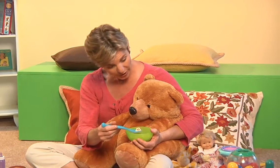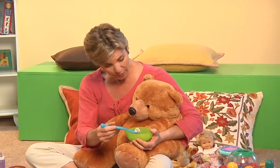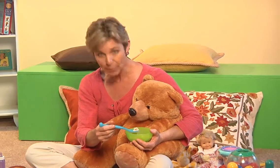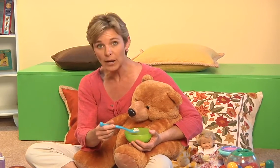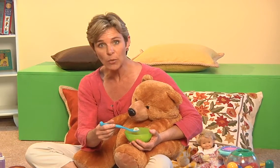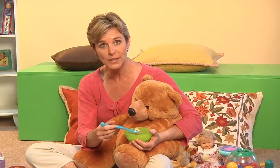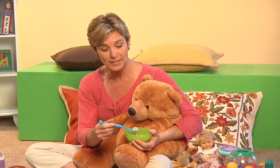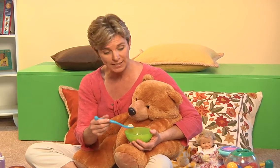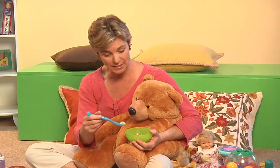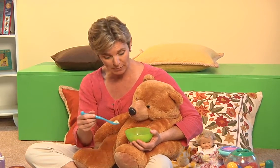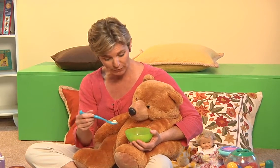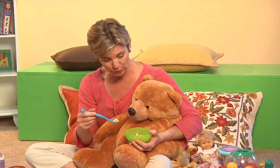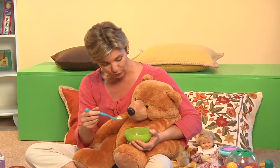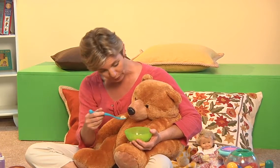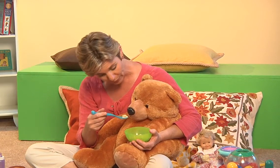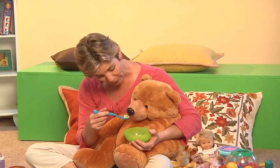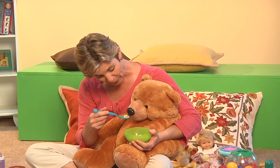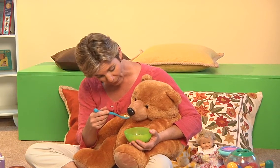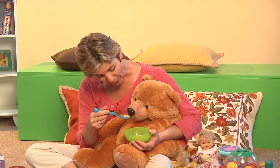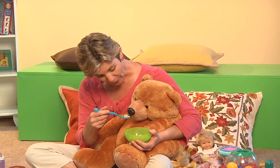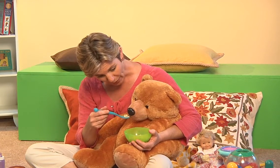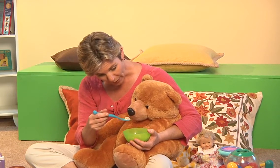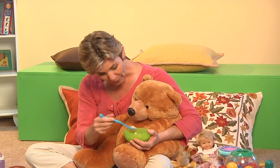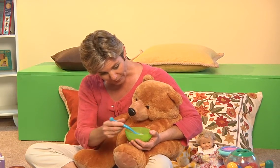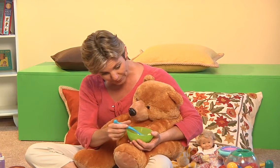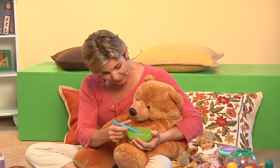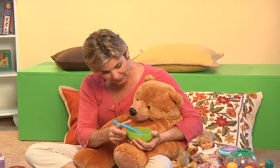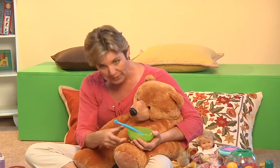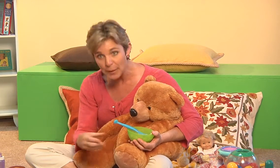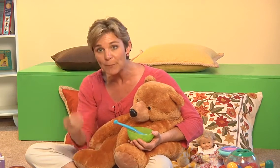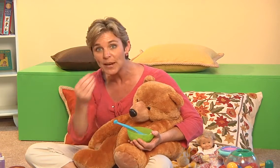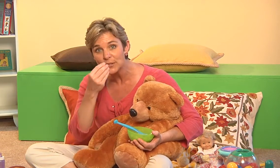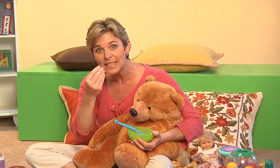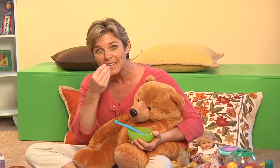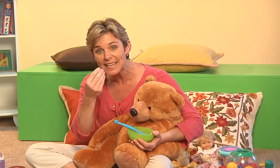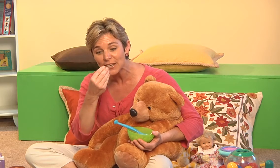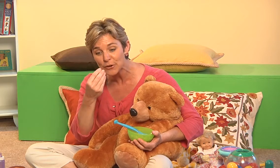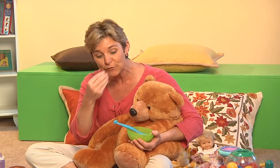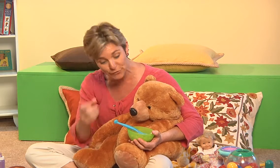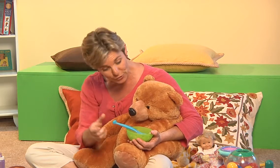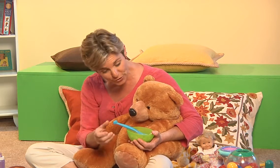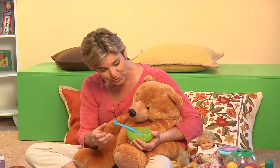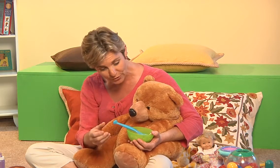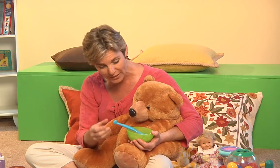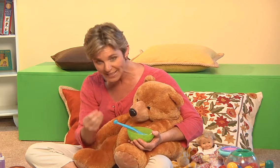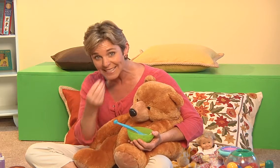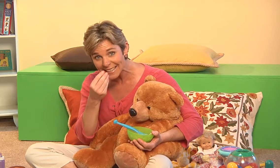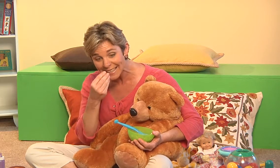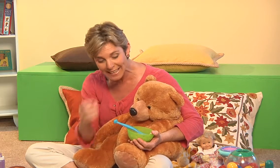Here, bear wants to eat some of your food. Mmm, the bear's eating your food. He's